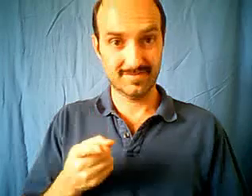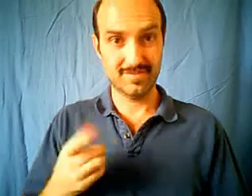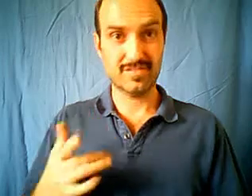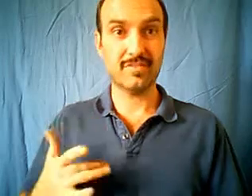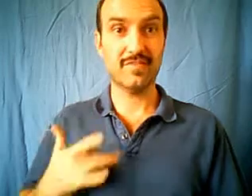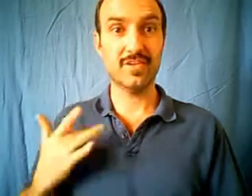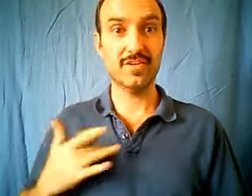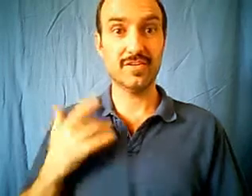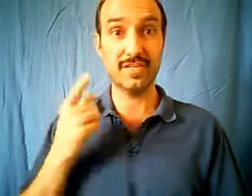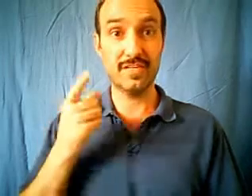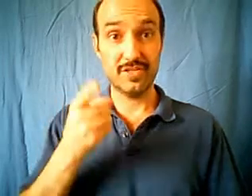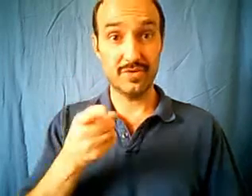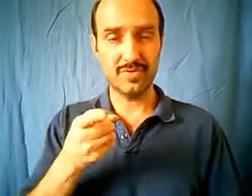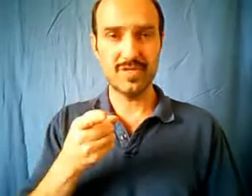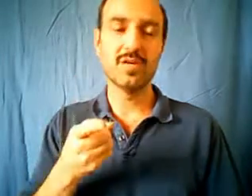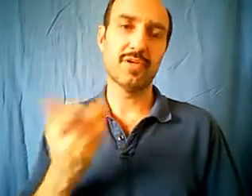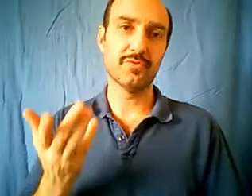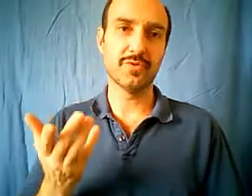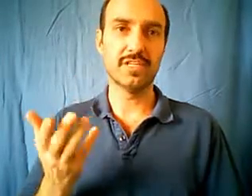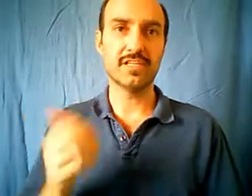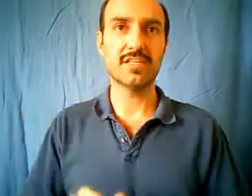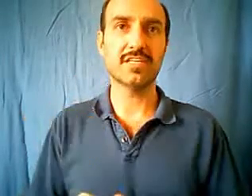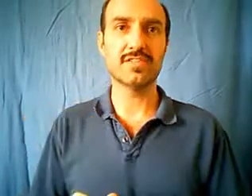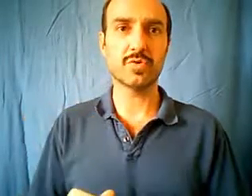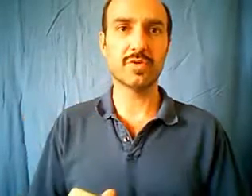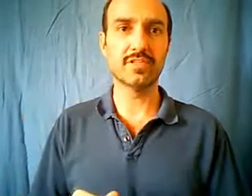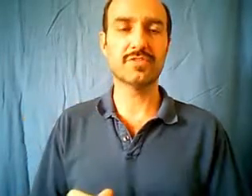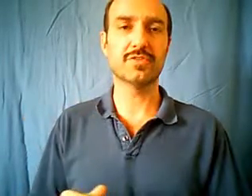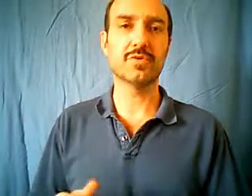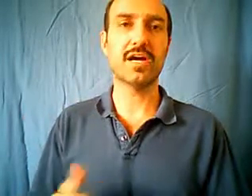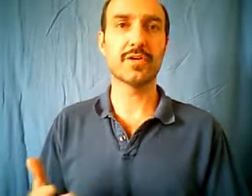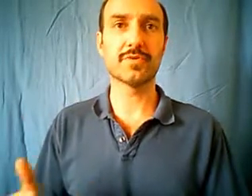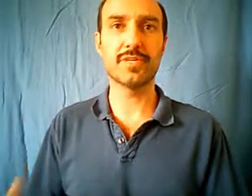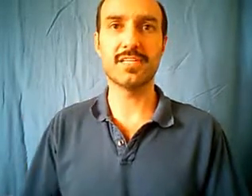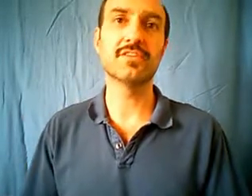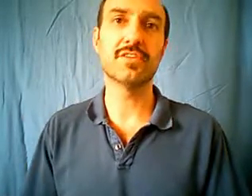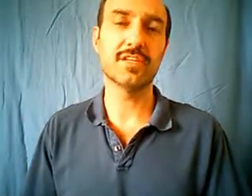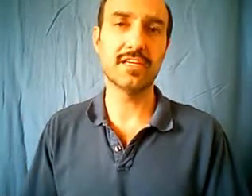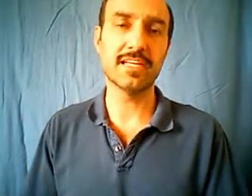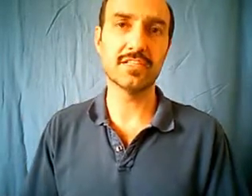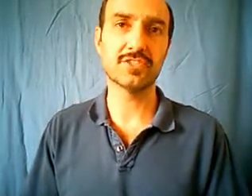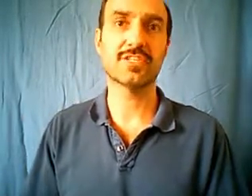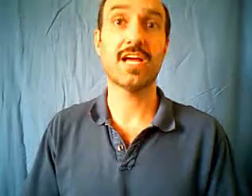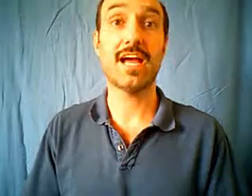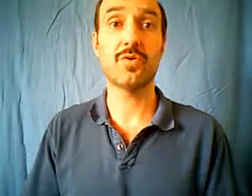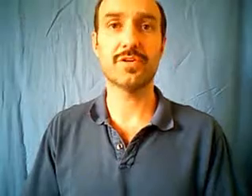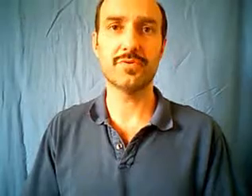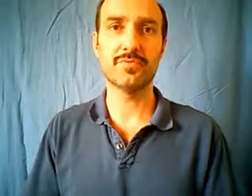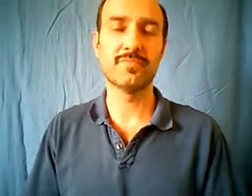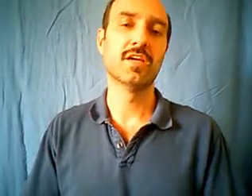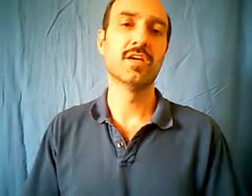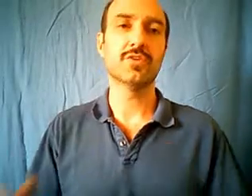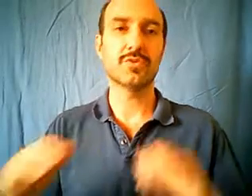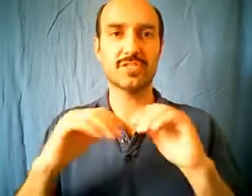Say feel in you, but it really is the equivalent to our greeting in English, how are you? You could